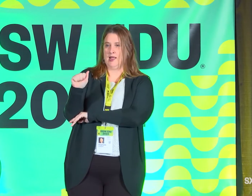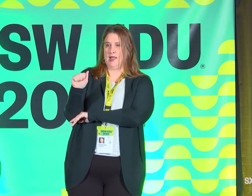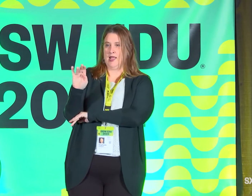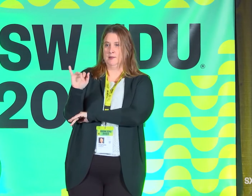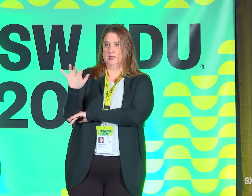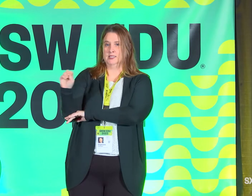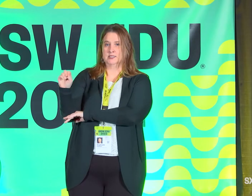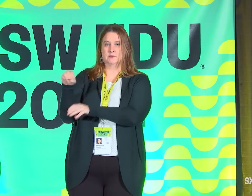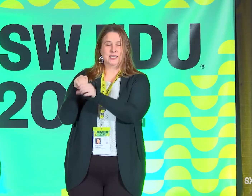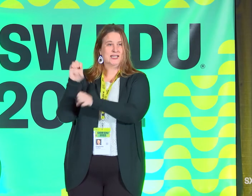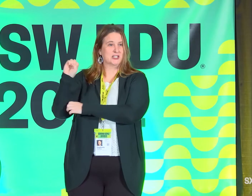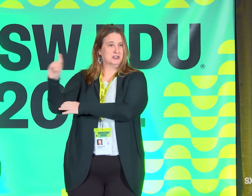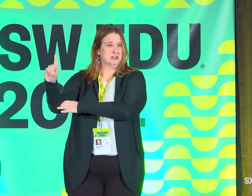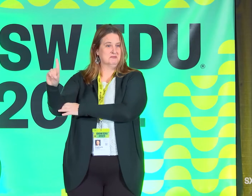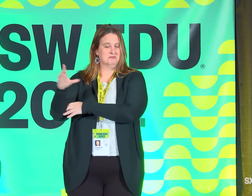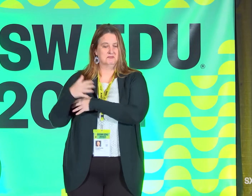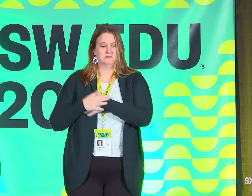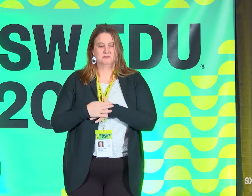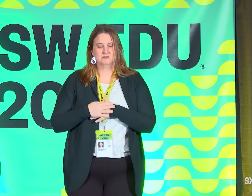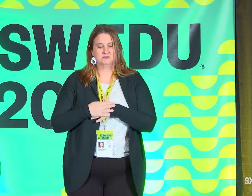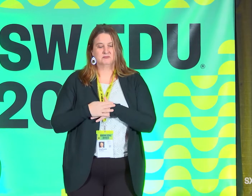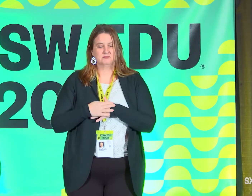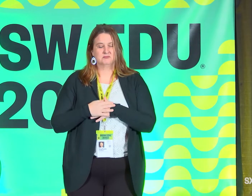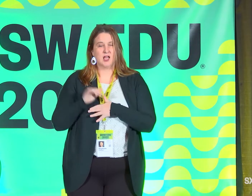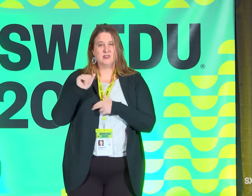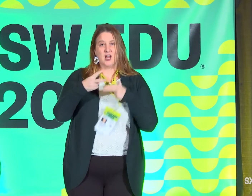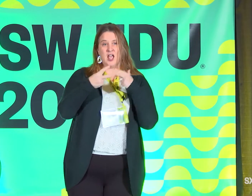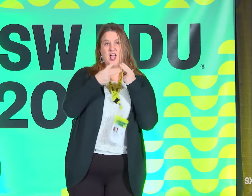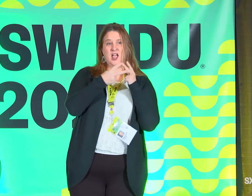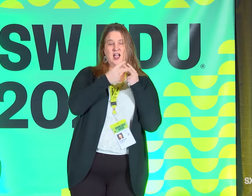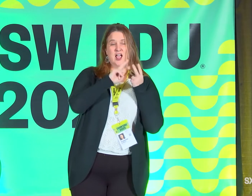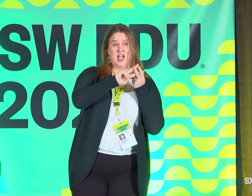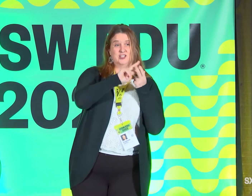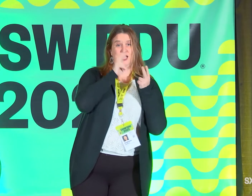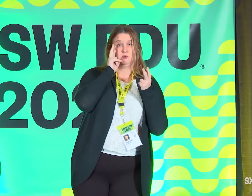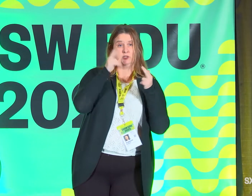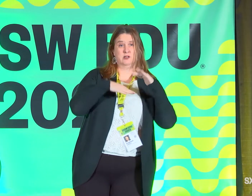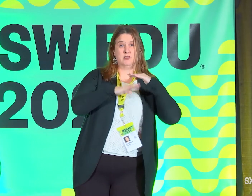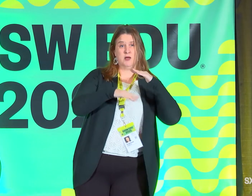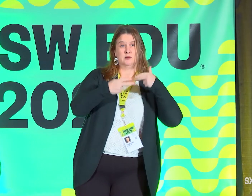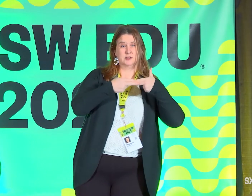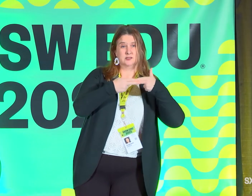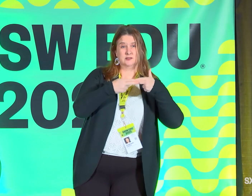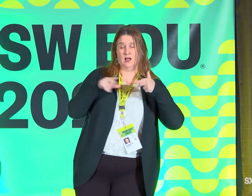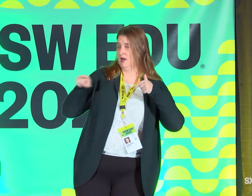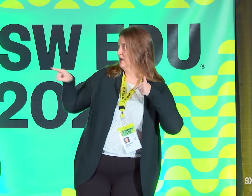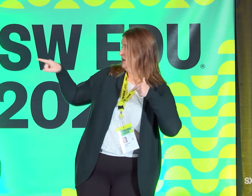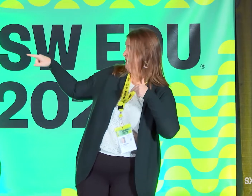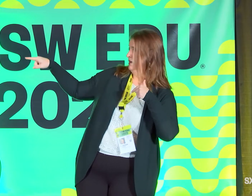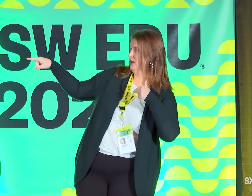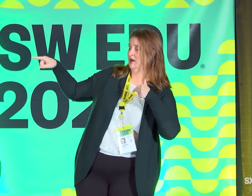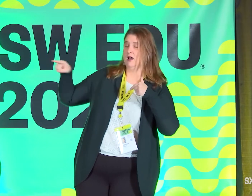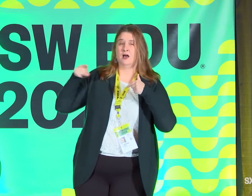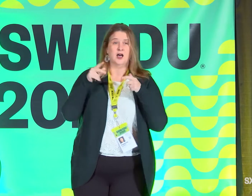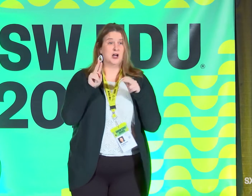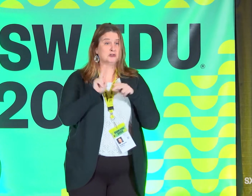Expectations, Ableism in Education. That hashtag that you see there at the bottom of this opening slide